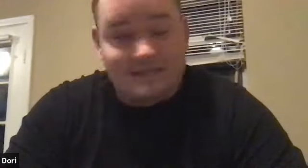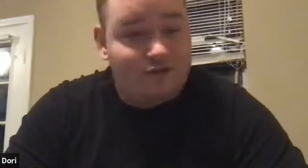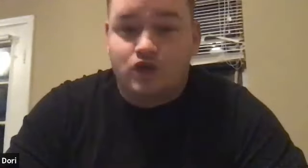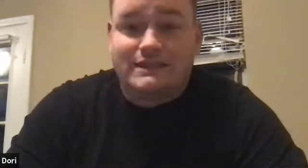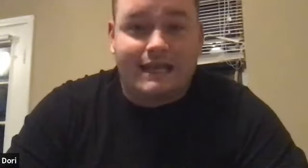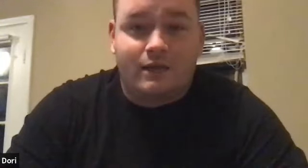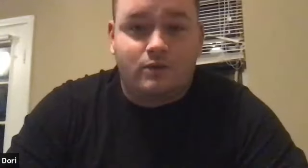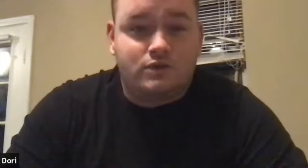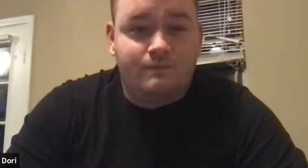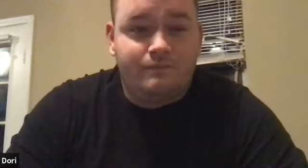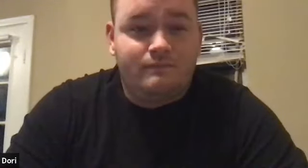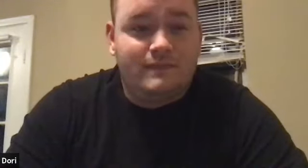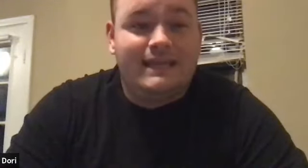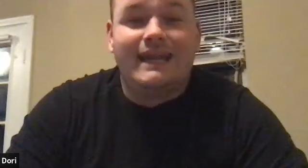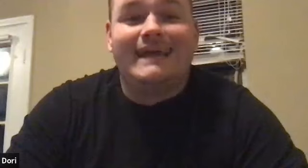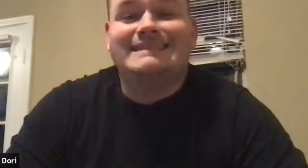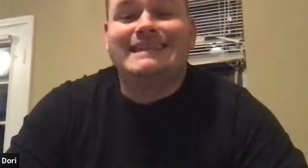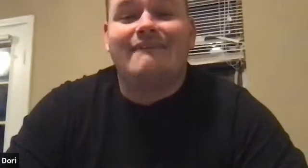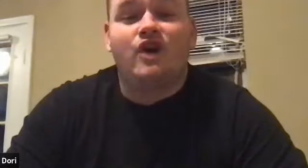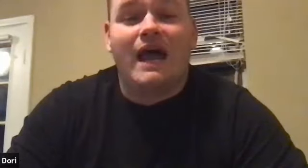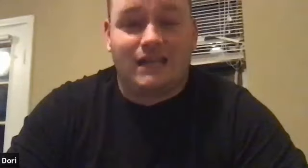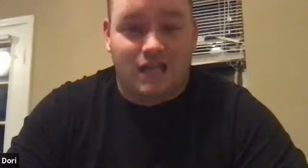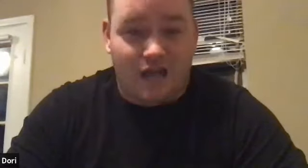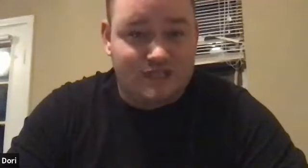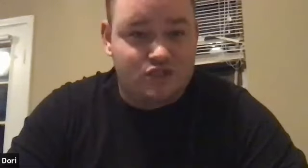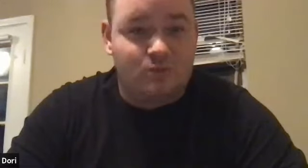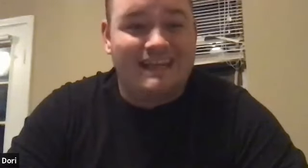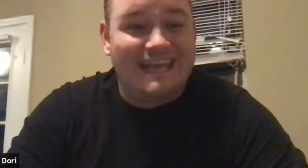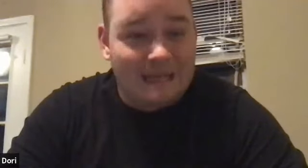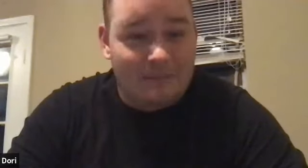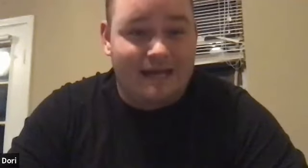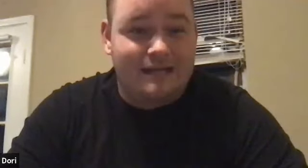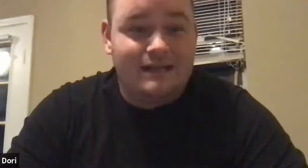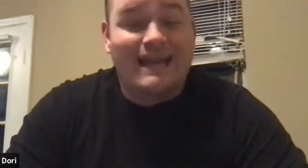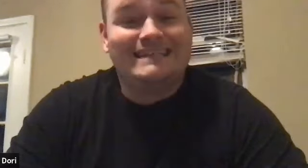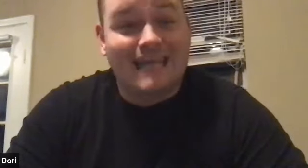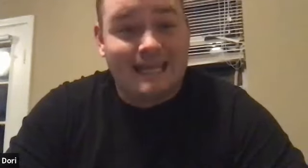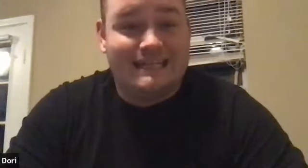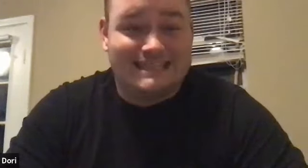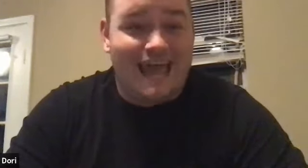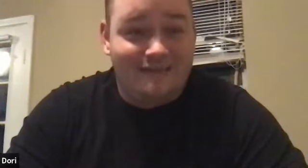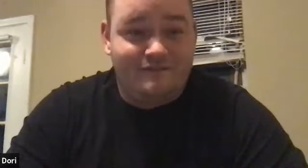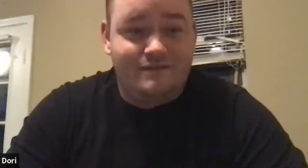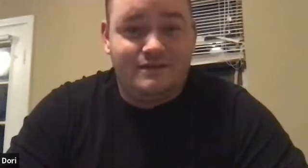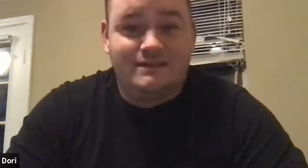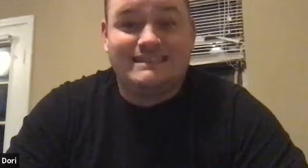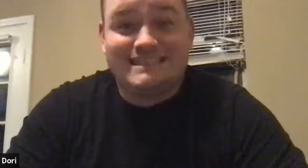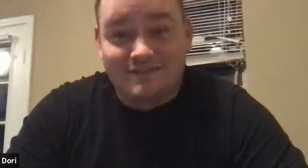never learned sign language. Kid has never had a conversation with anybody a day in his life. 17